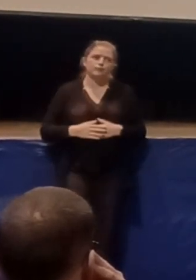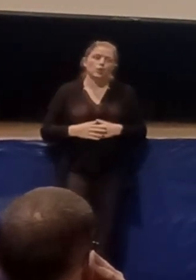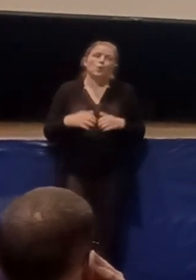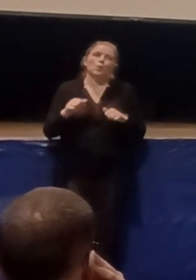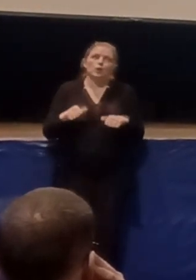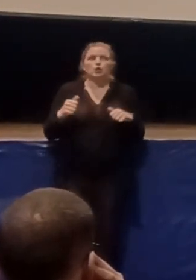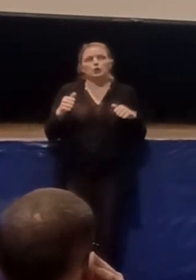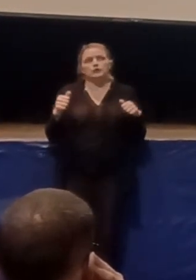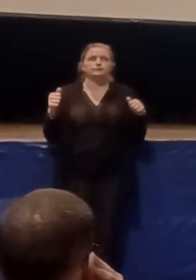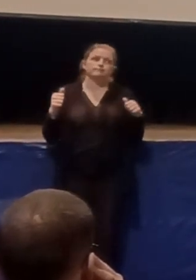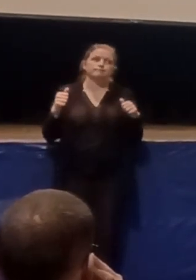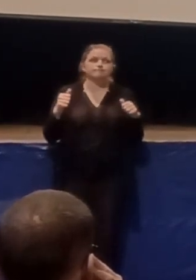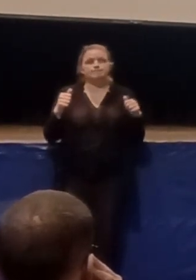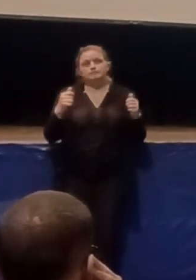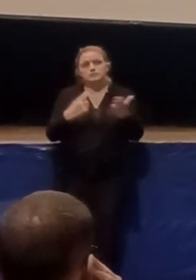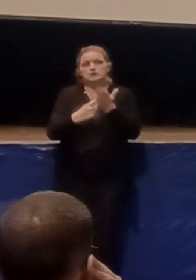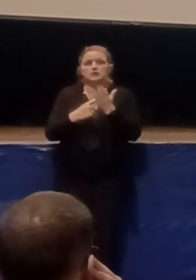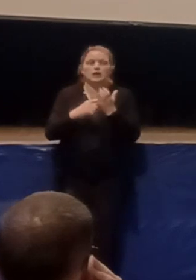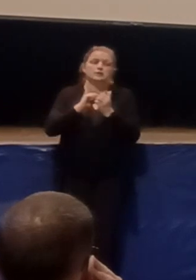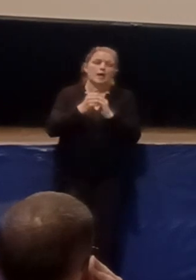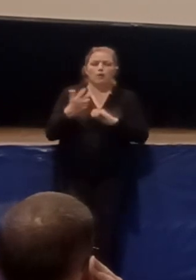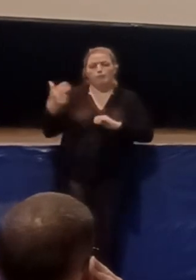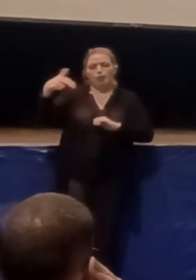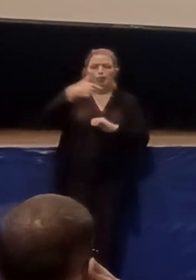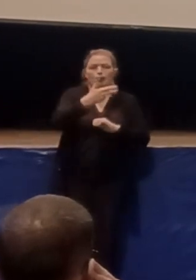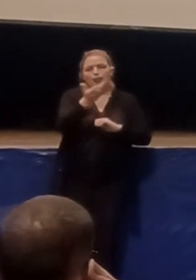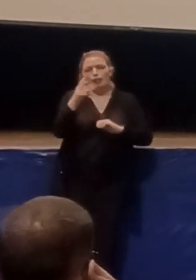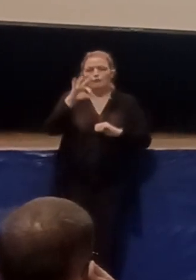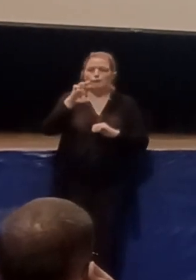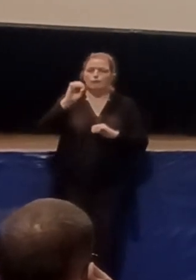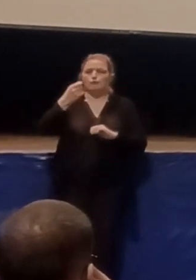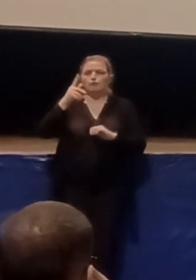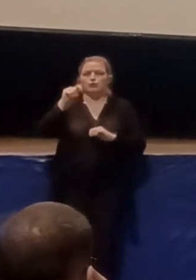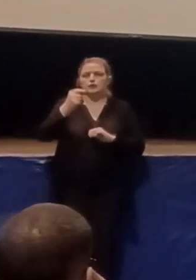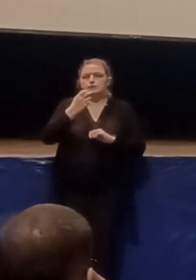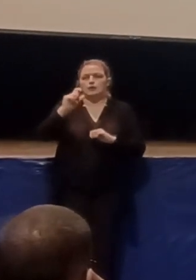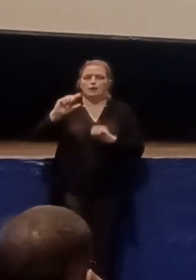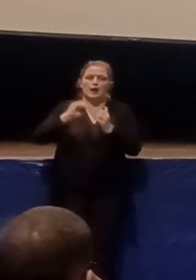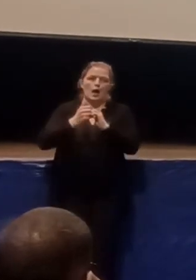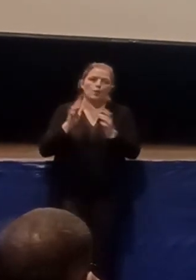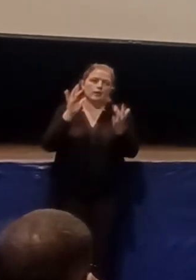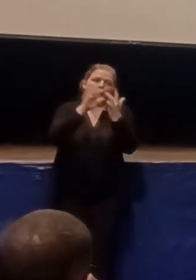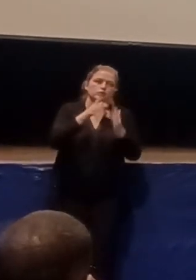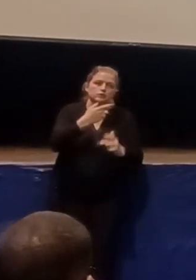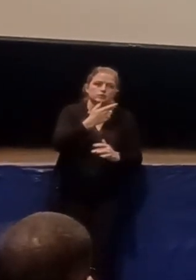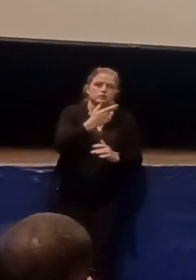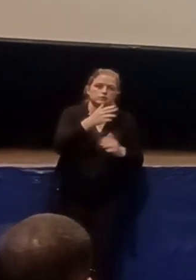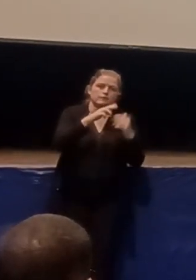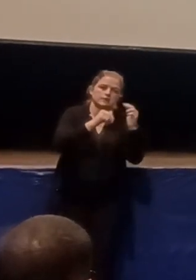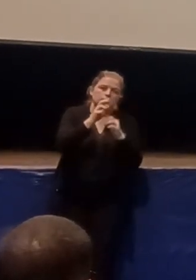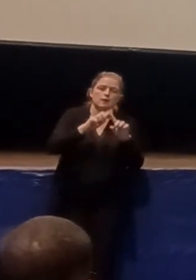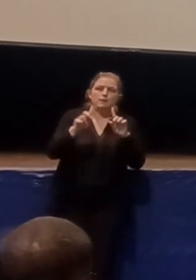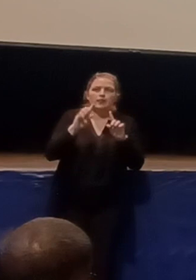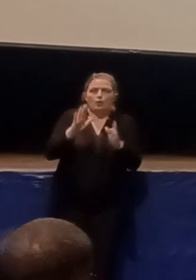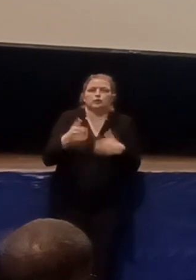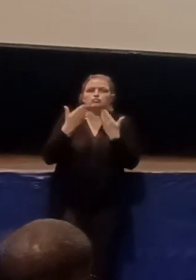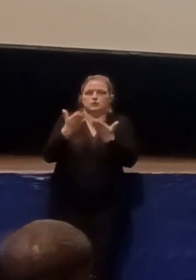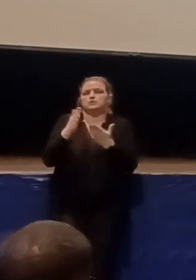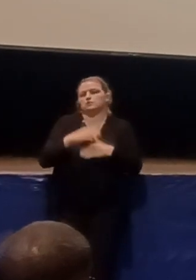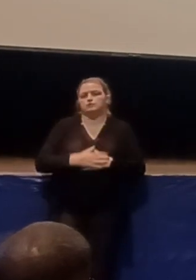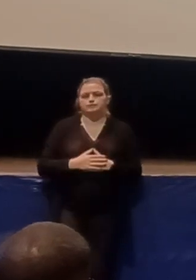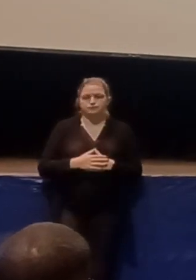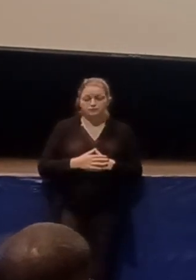go through how the buses get around Forest Hills and how they get to the facility, but that would address that. And I